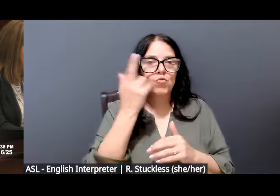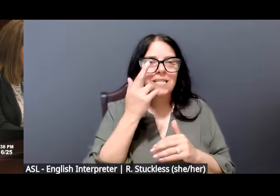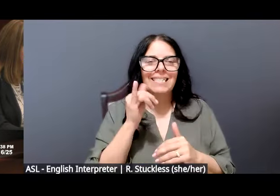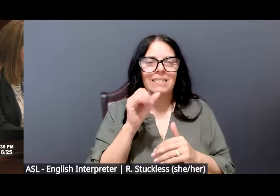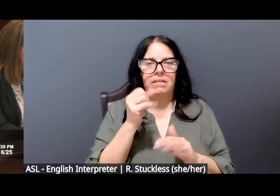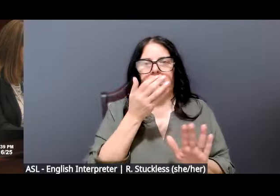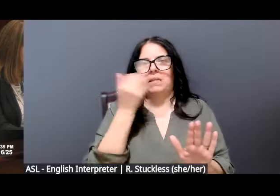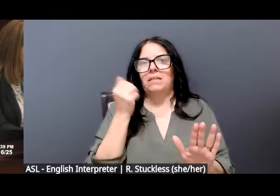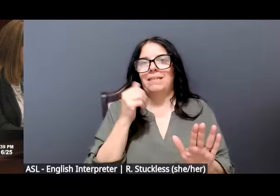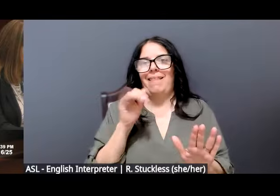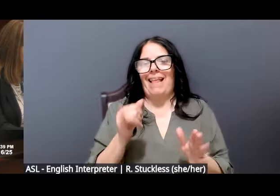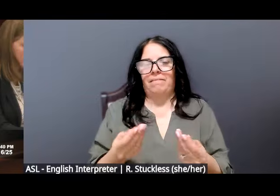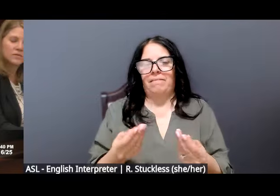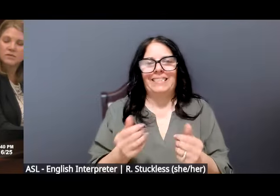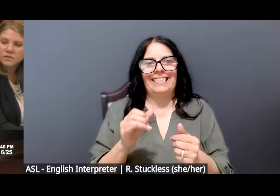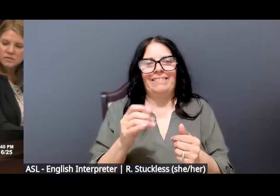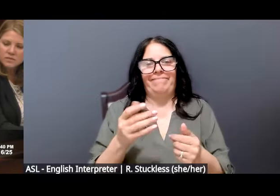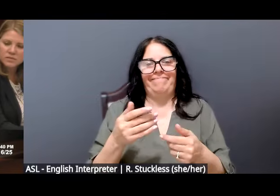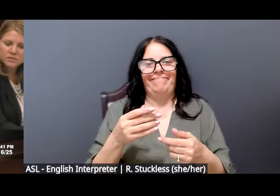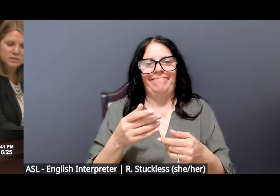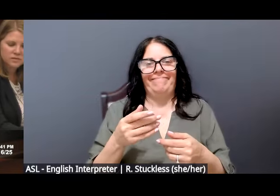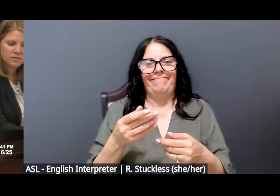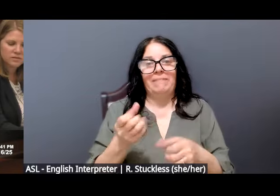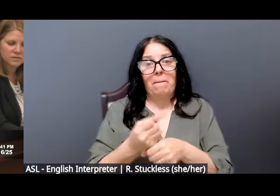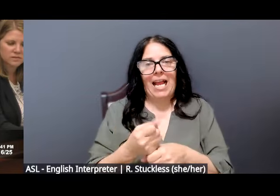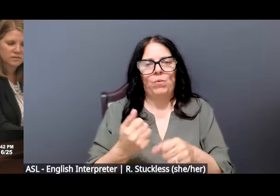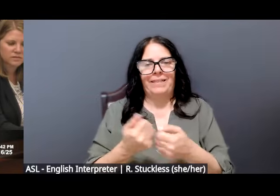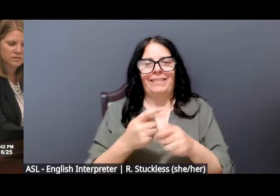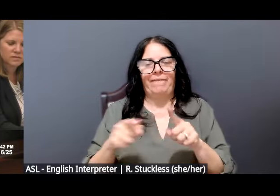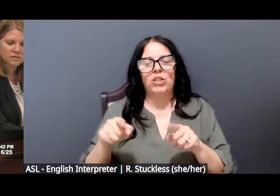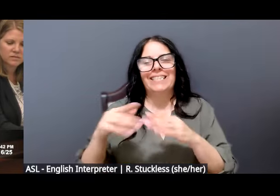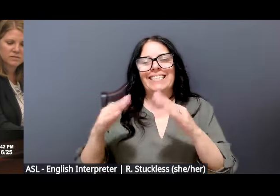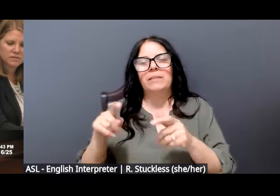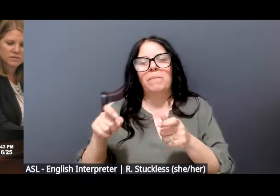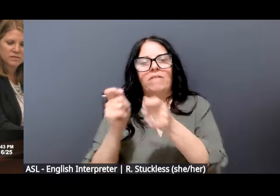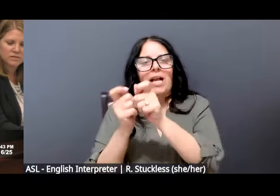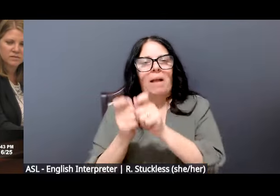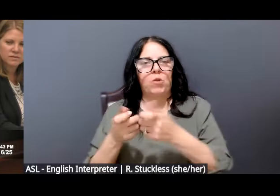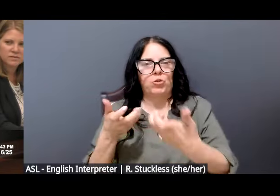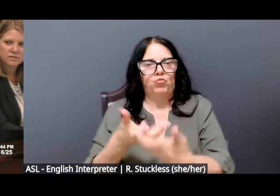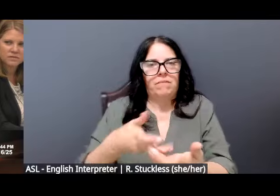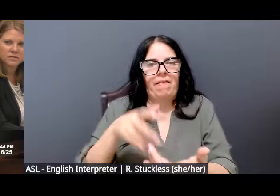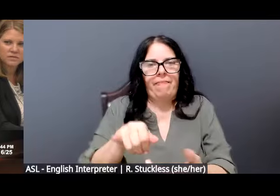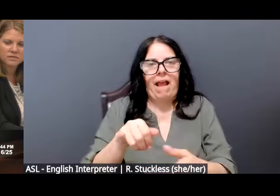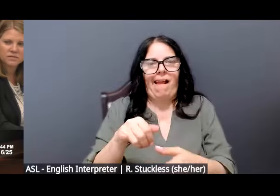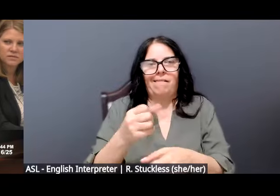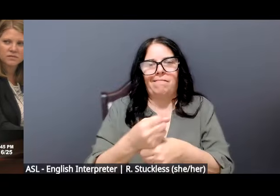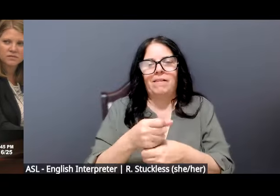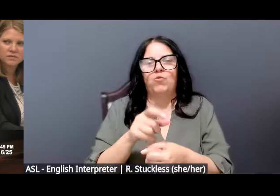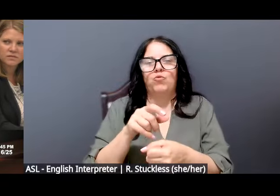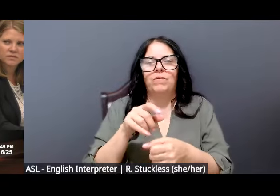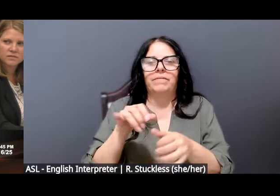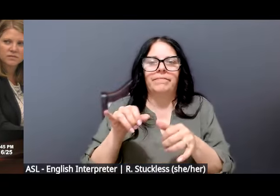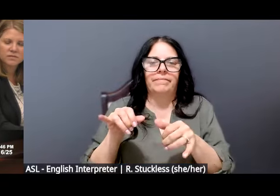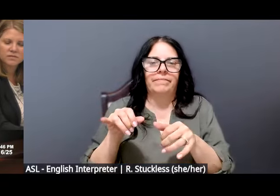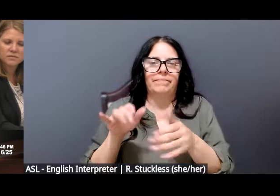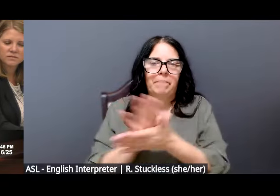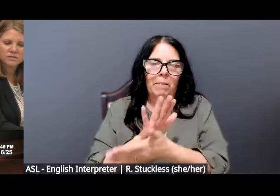material, the system just needs to calibrate, essentially is the word I'm going to use, with the ballots and the ballot size, the material, et